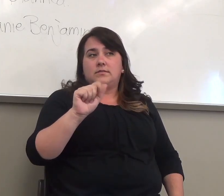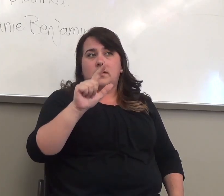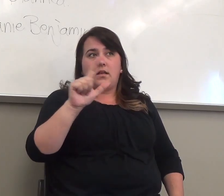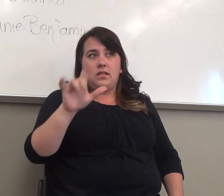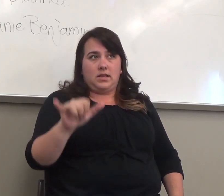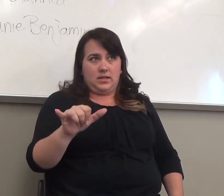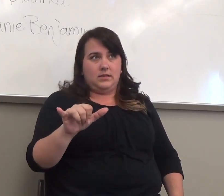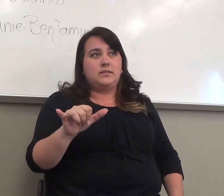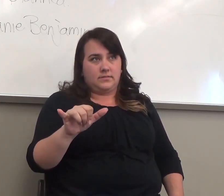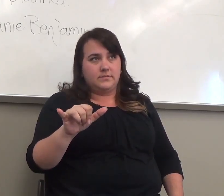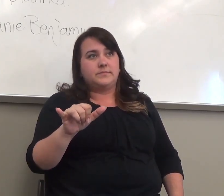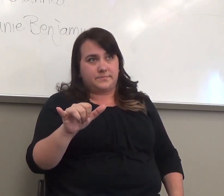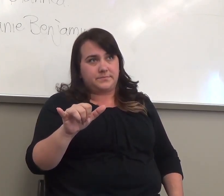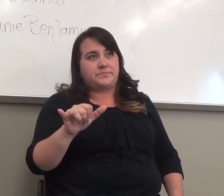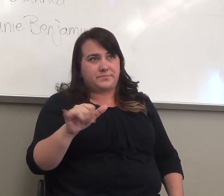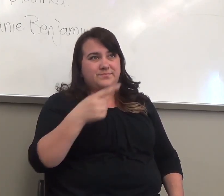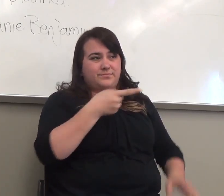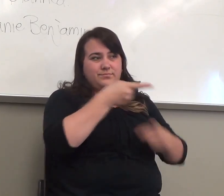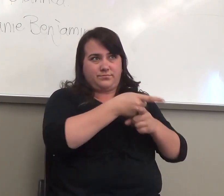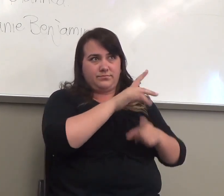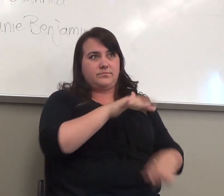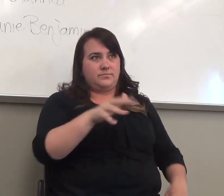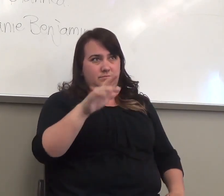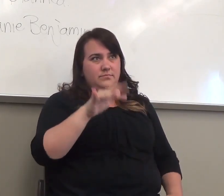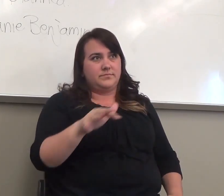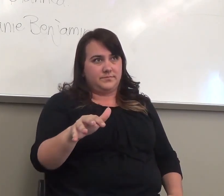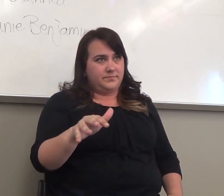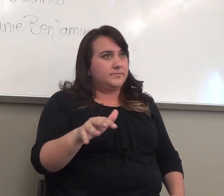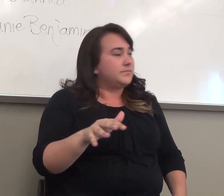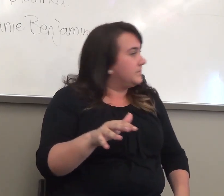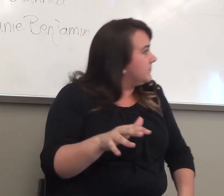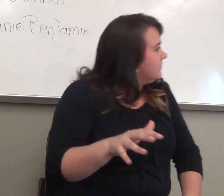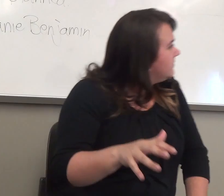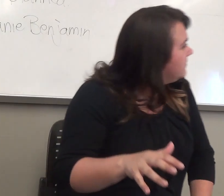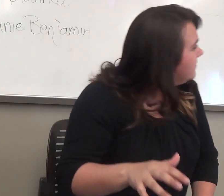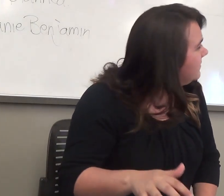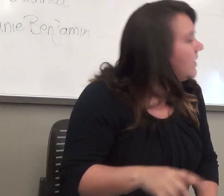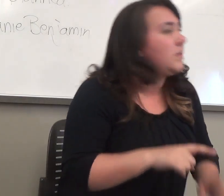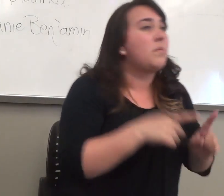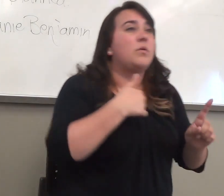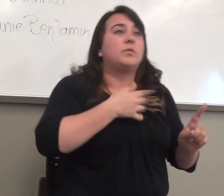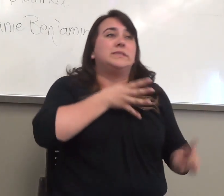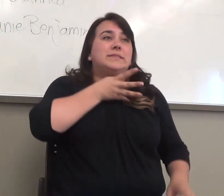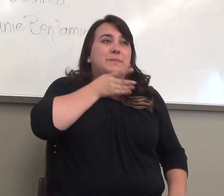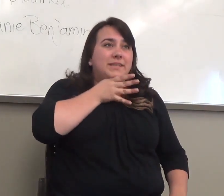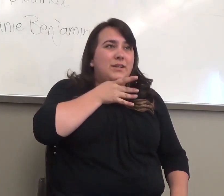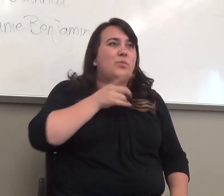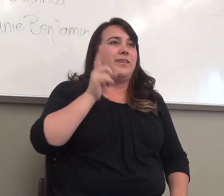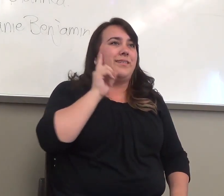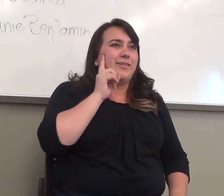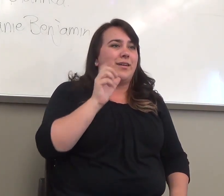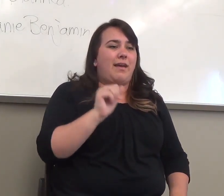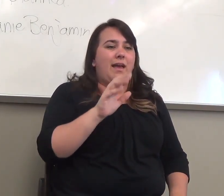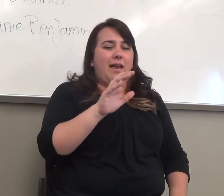is this way. But this is what we hear, accidentally. We don't say, I